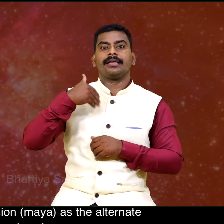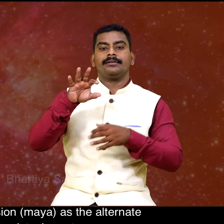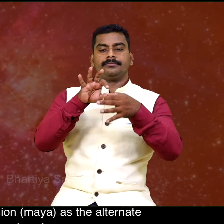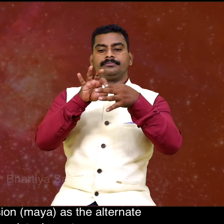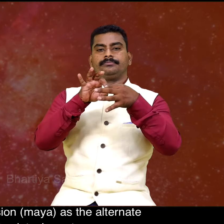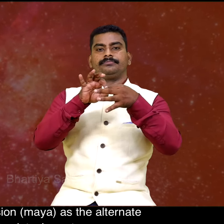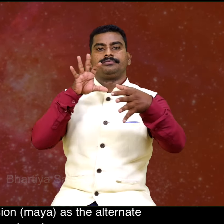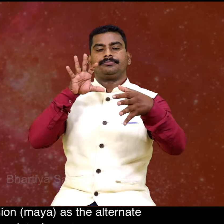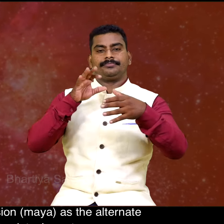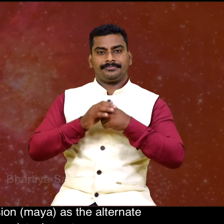detachment,